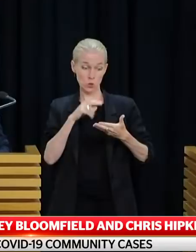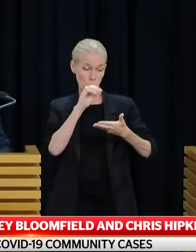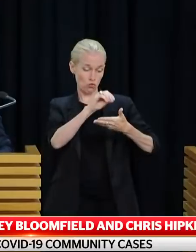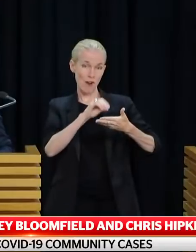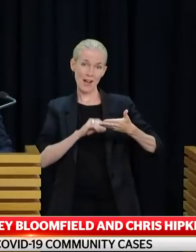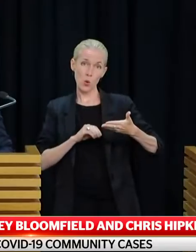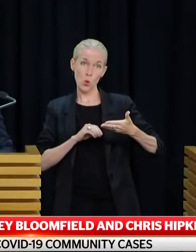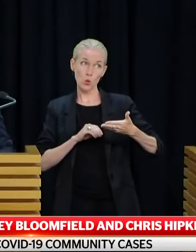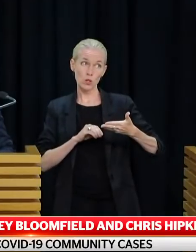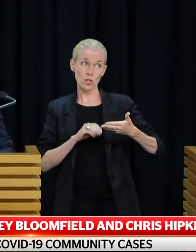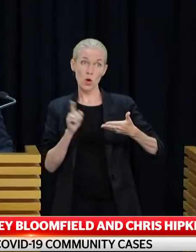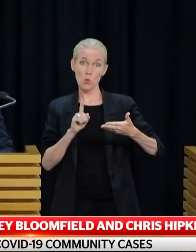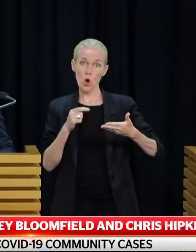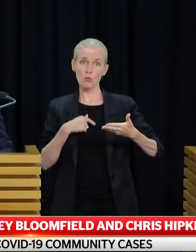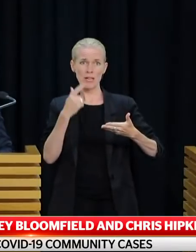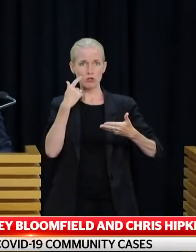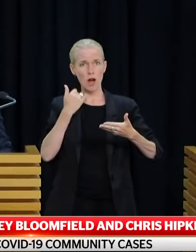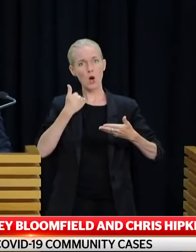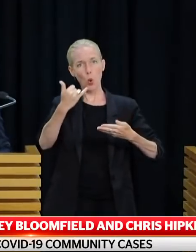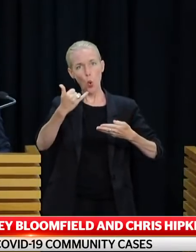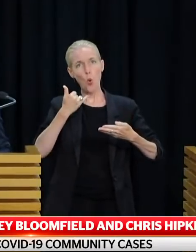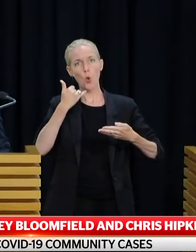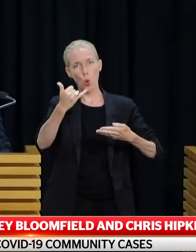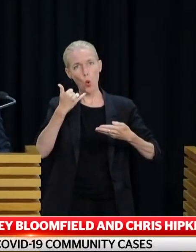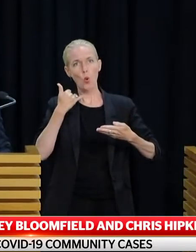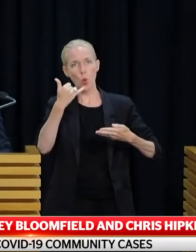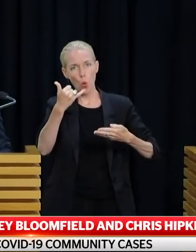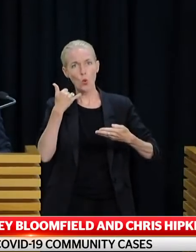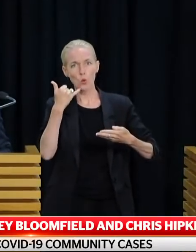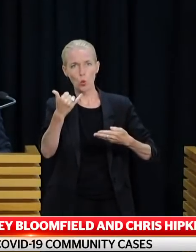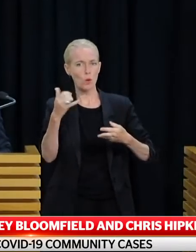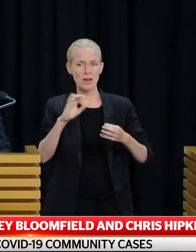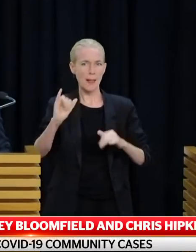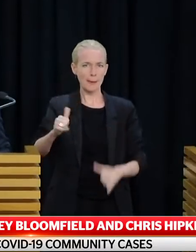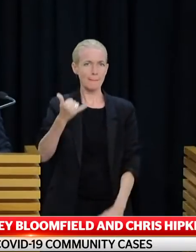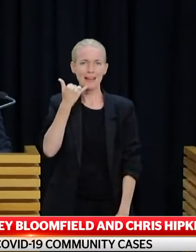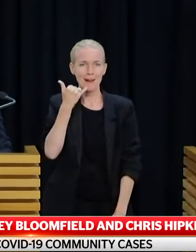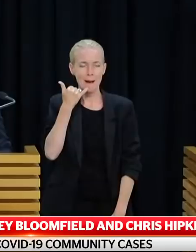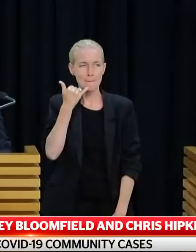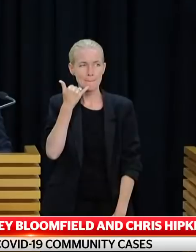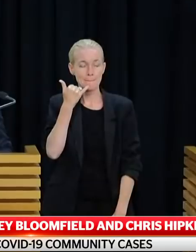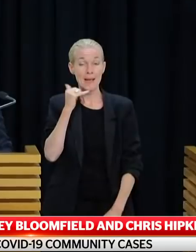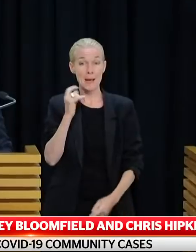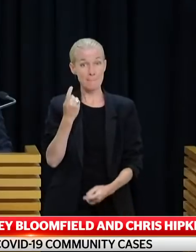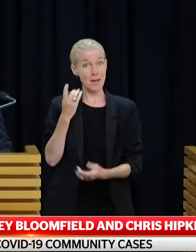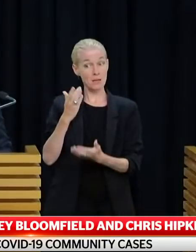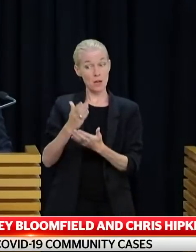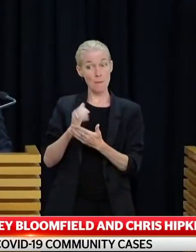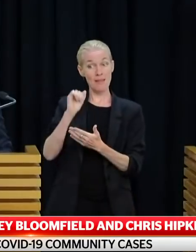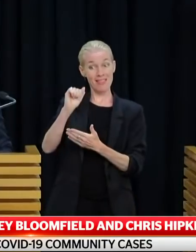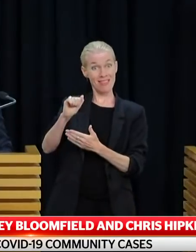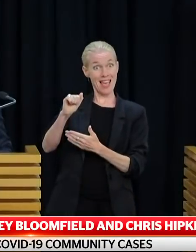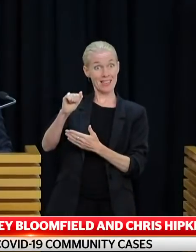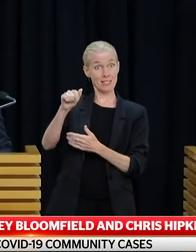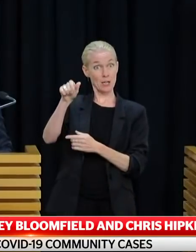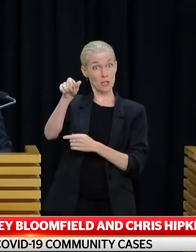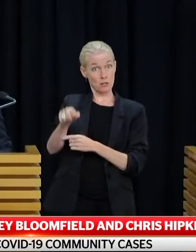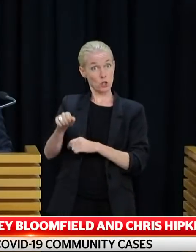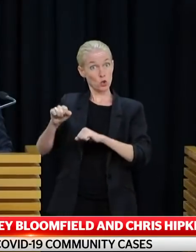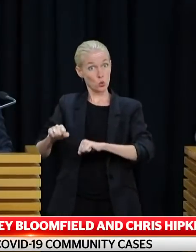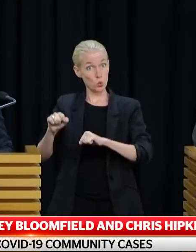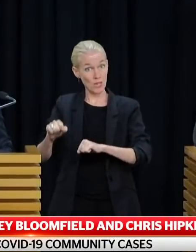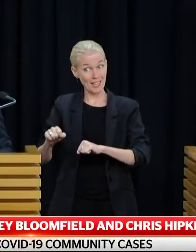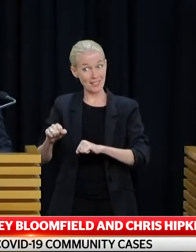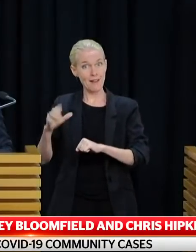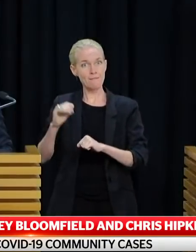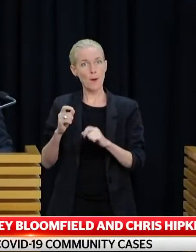any communication established. So saying, they clearly understood that, or the student who clearly understood that she needed to be tested before she went back